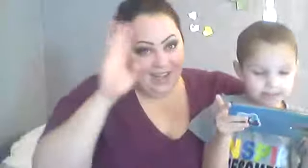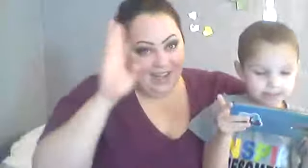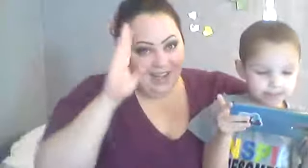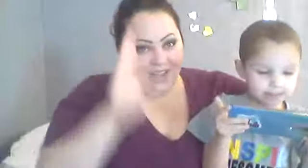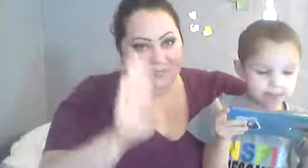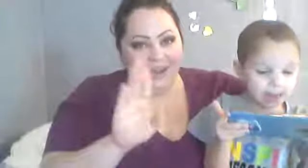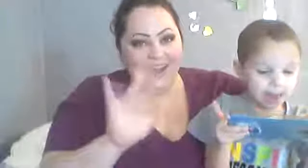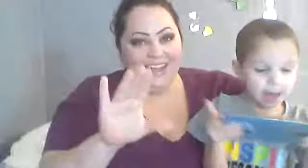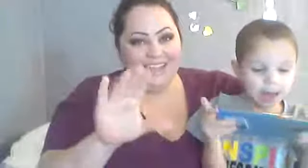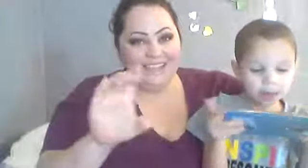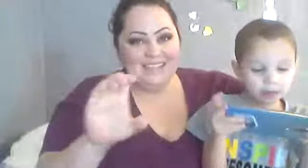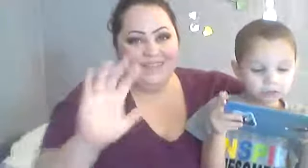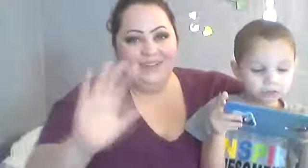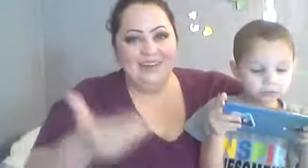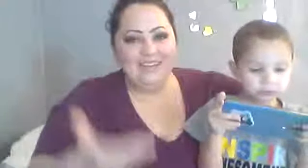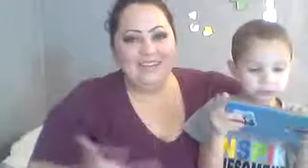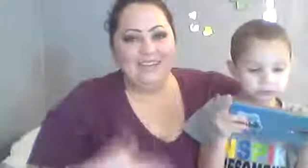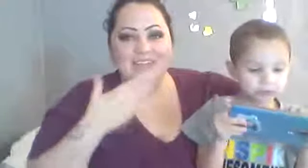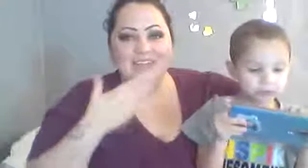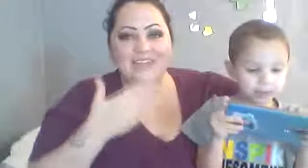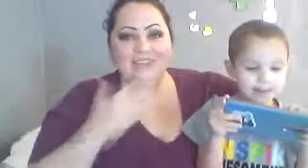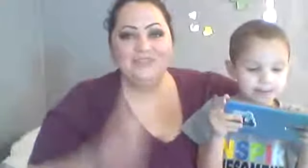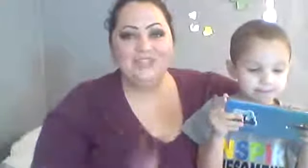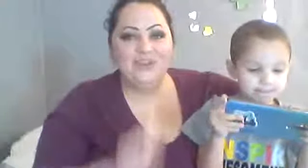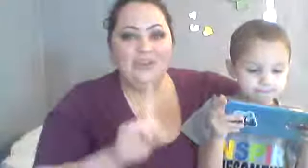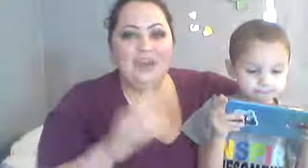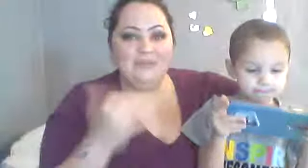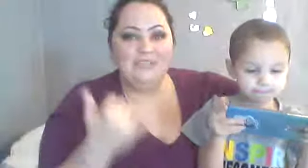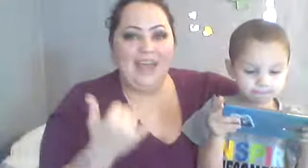Hi, Bryce. Welcome. Thank you guys for showing up today.